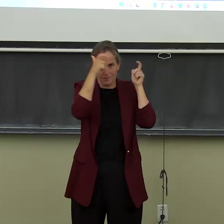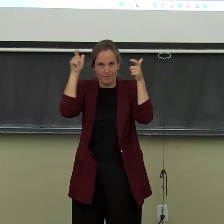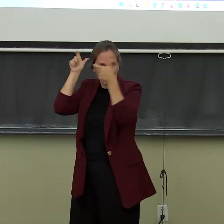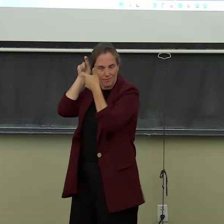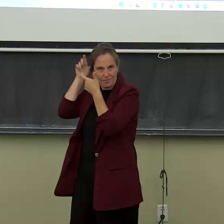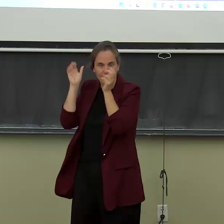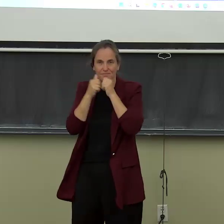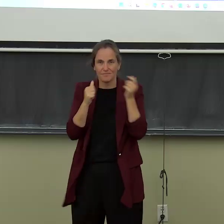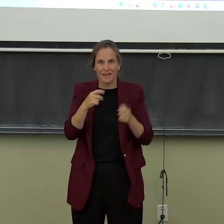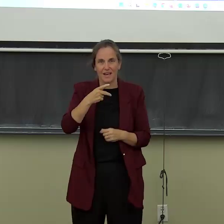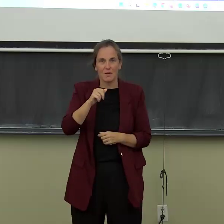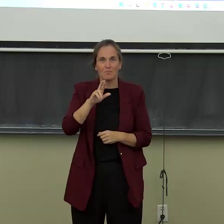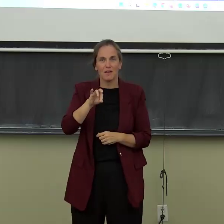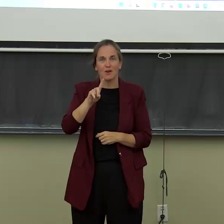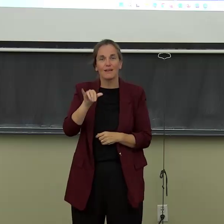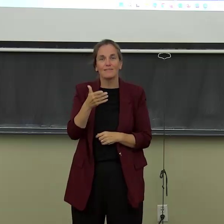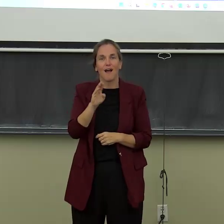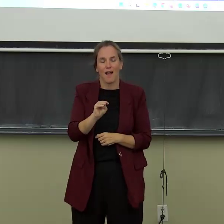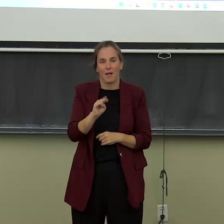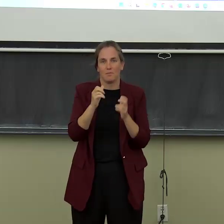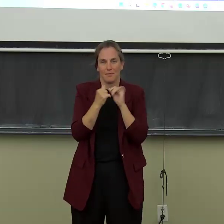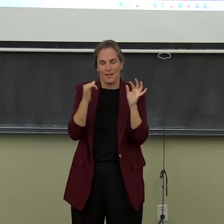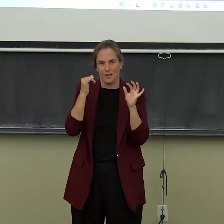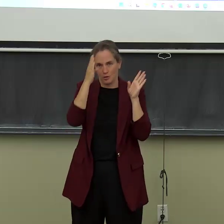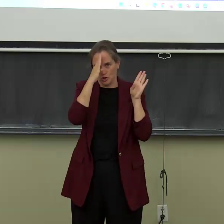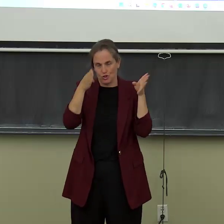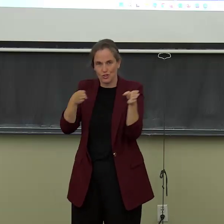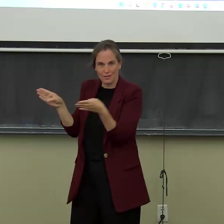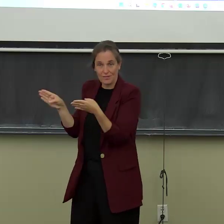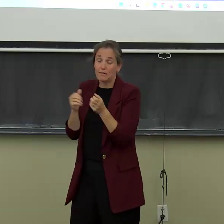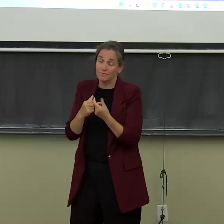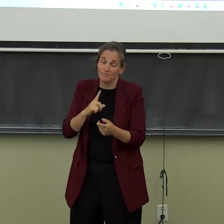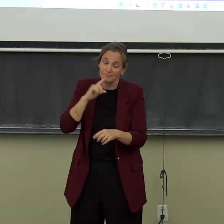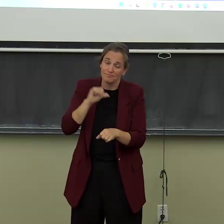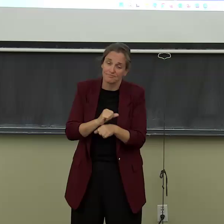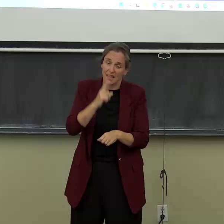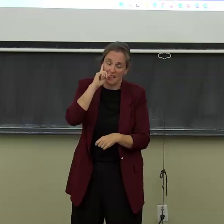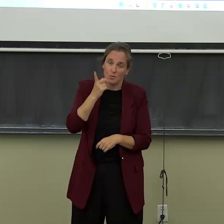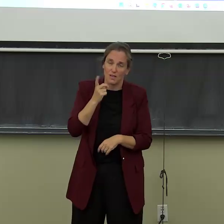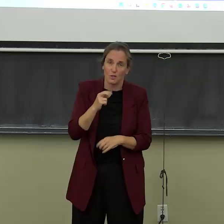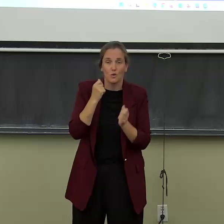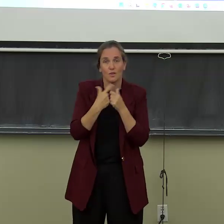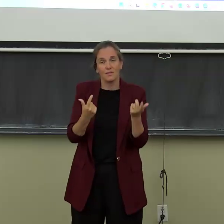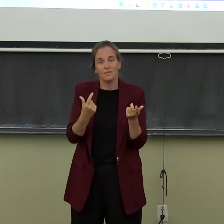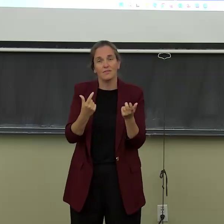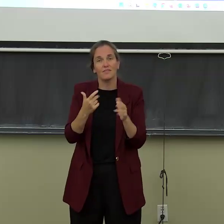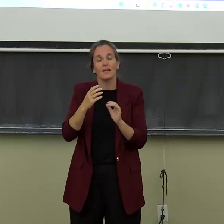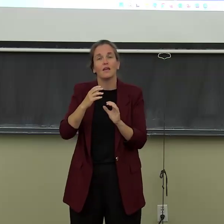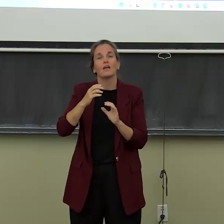need to paradigm shift, and I believe we do, and get out of a lot of the extractive growth approach of capitalism to